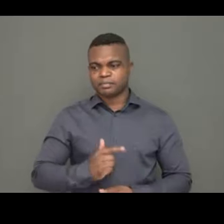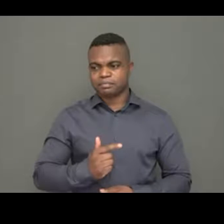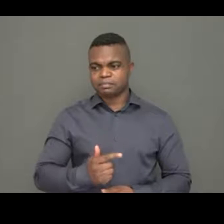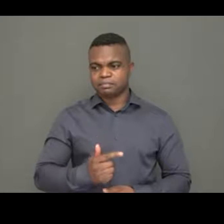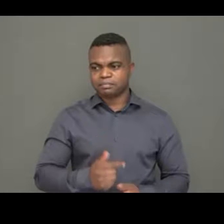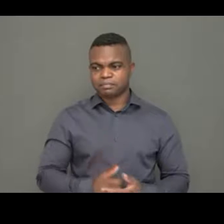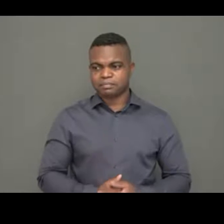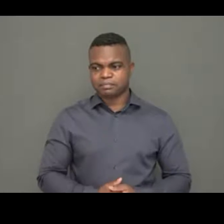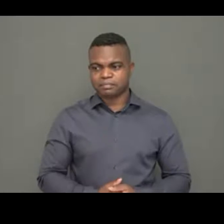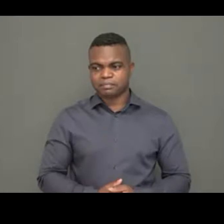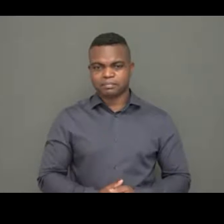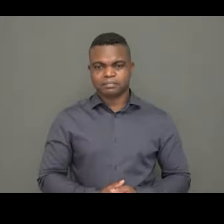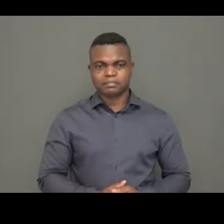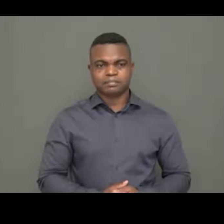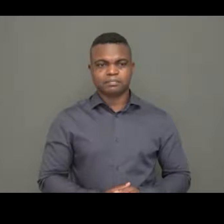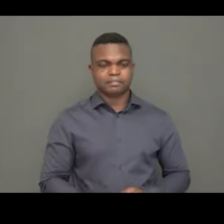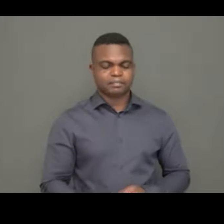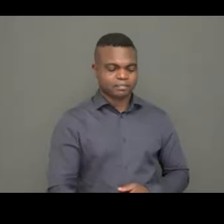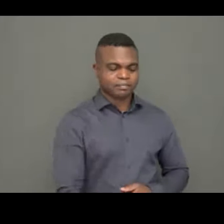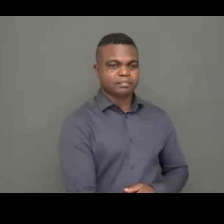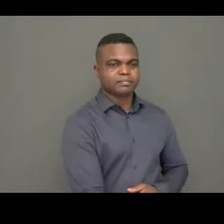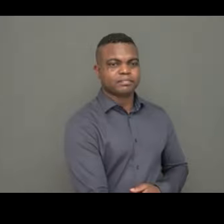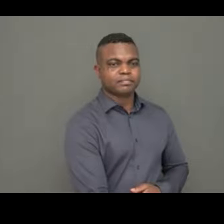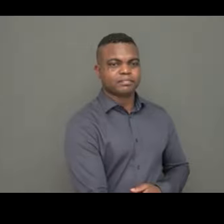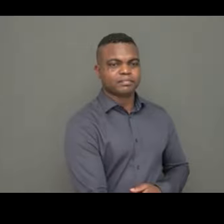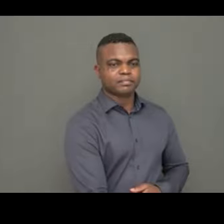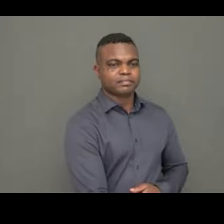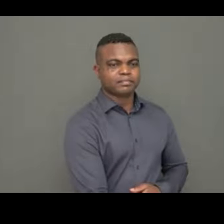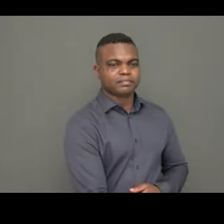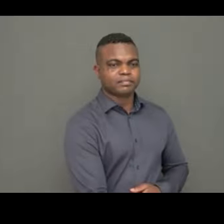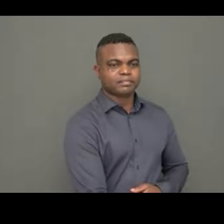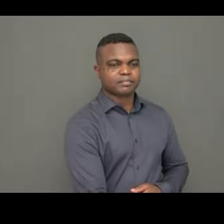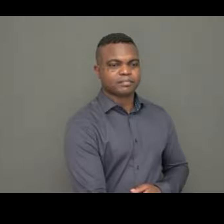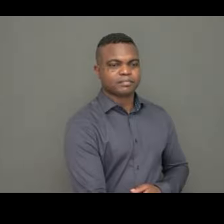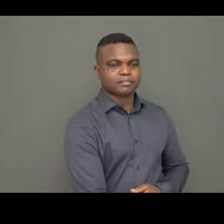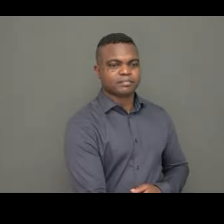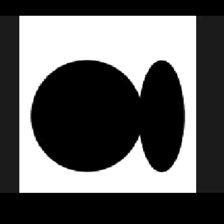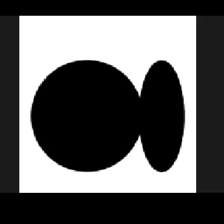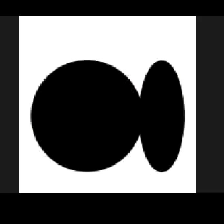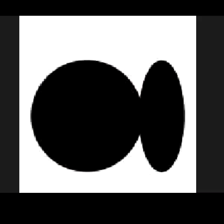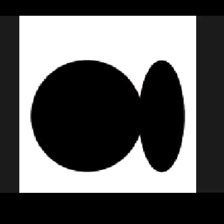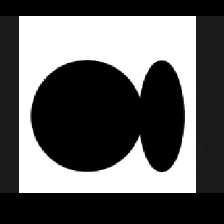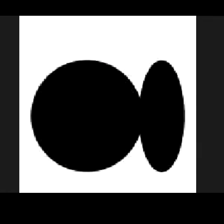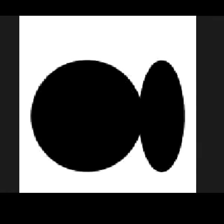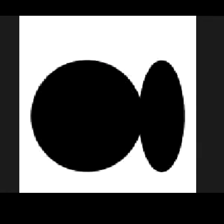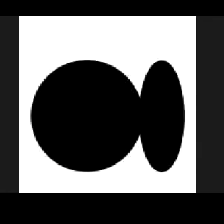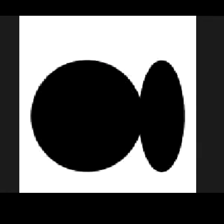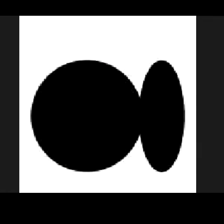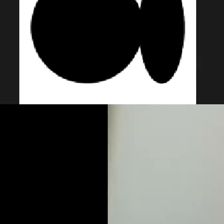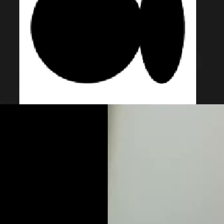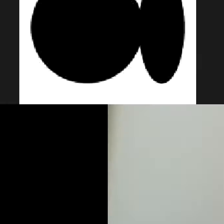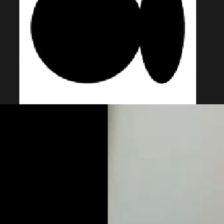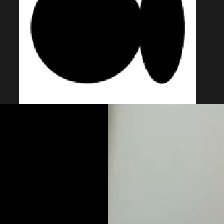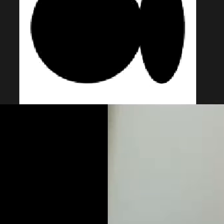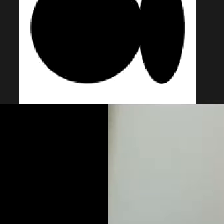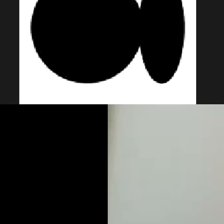program that they've taken on in response to COVID-19, and with the support of various organisations, including Serve, an